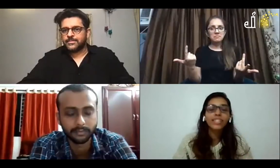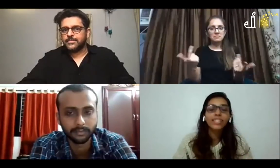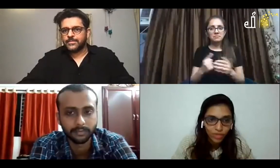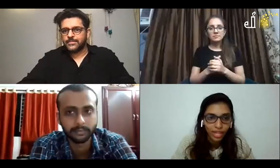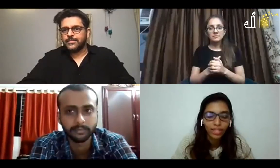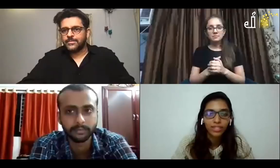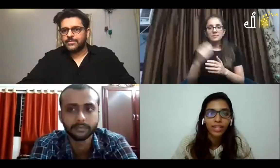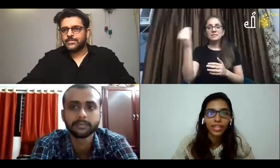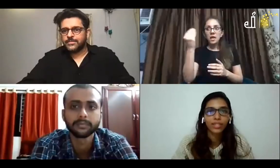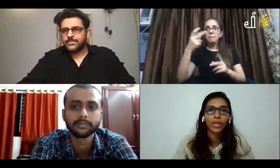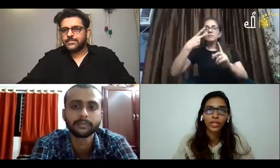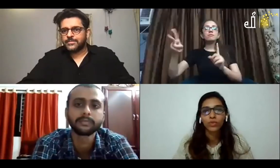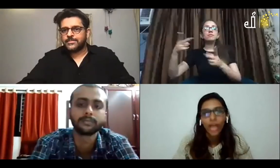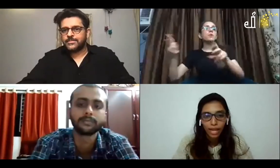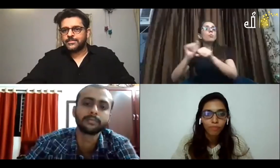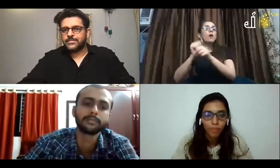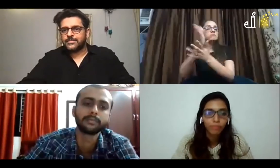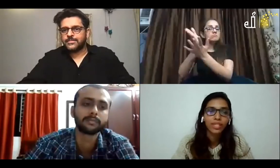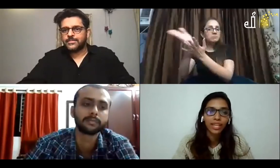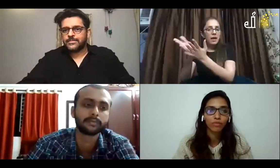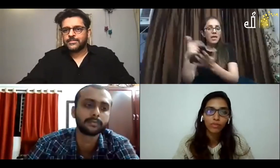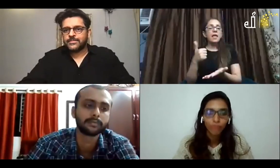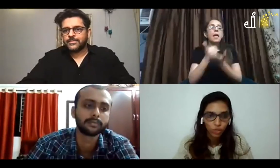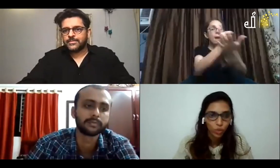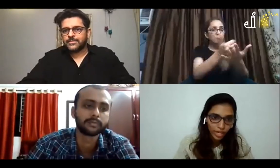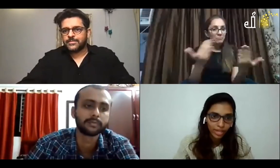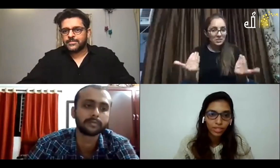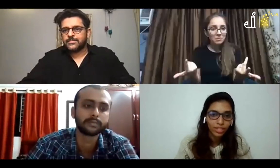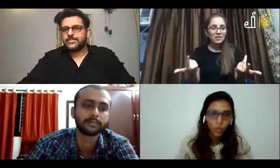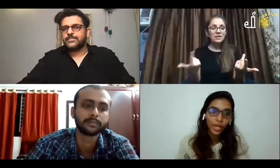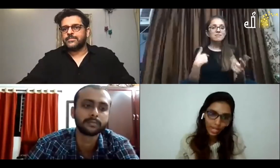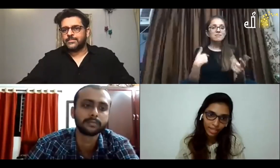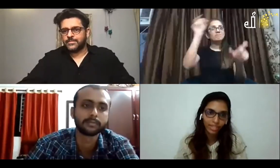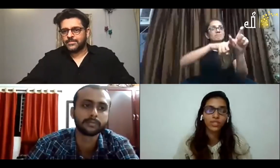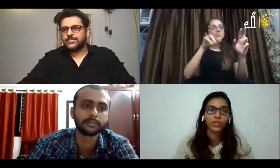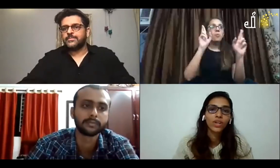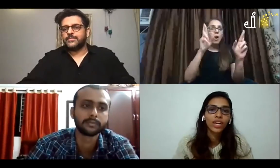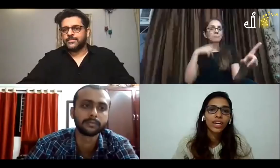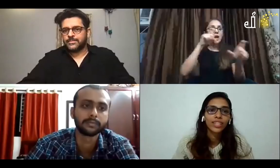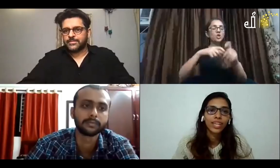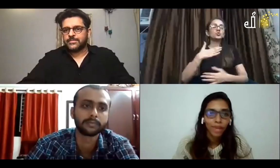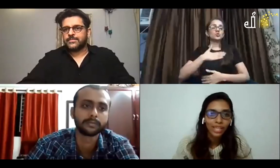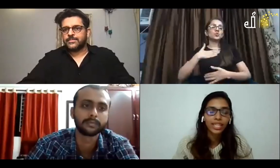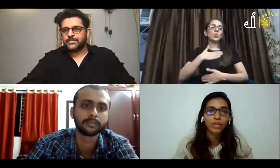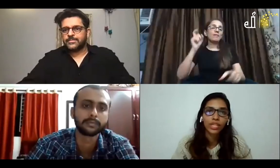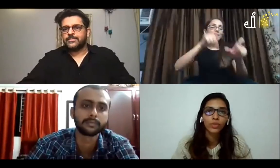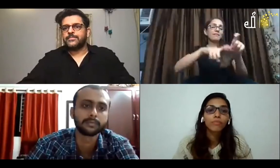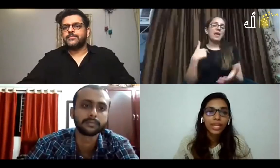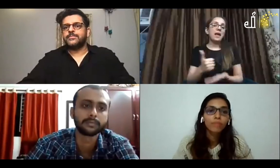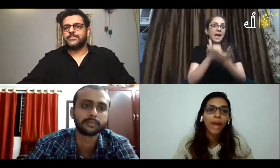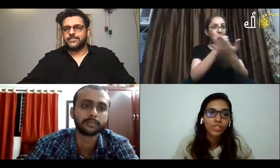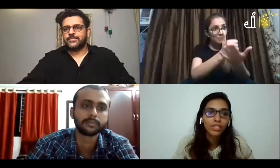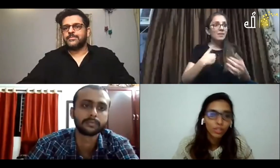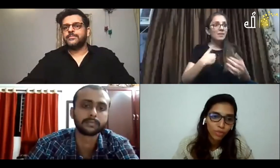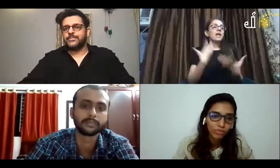positive side as well. Like when you help people and we find joy in it. So that is the best thing when you can